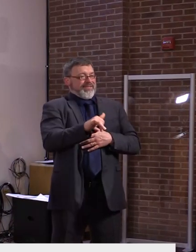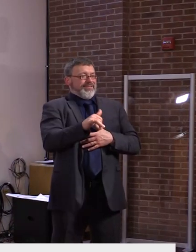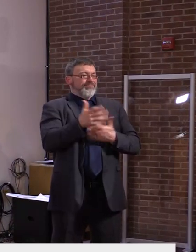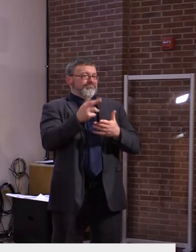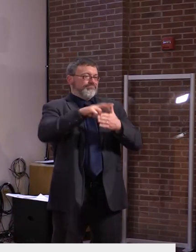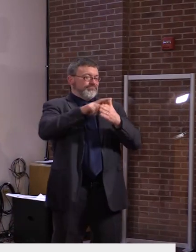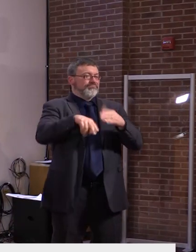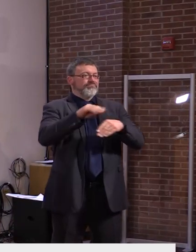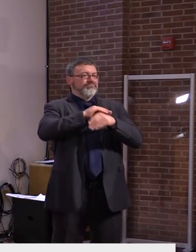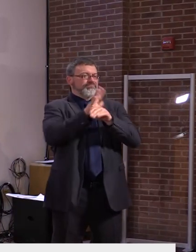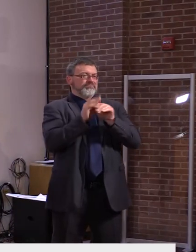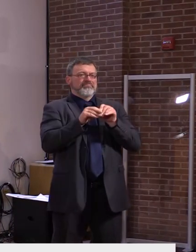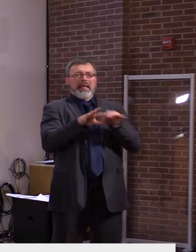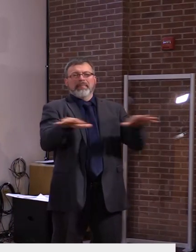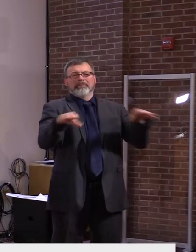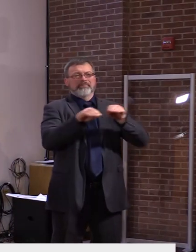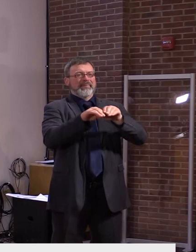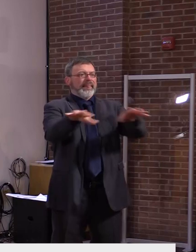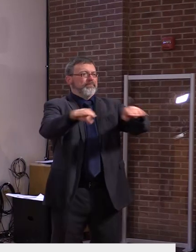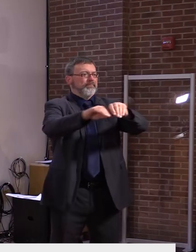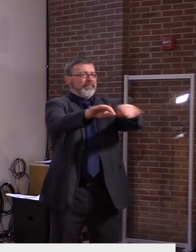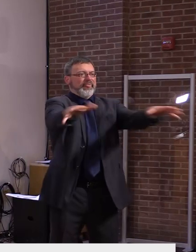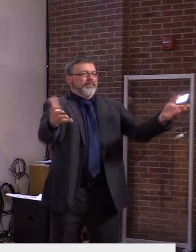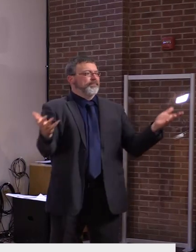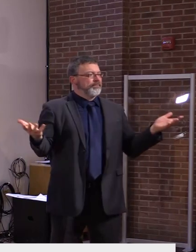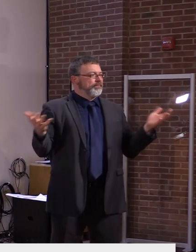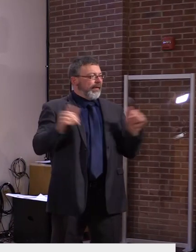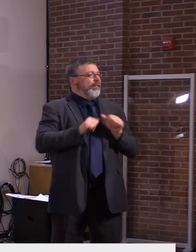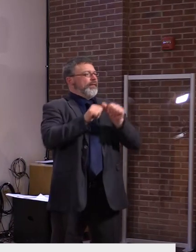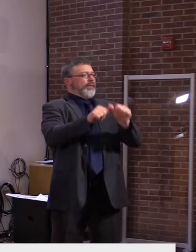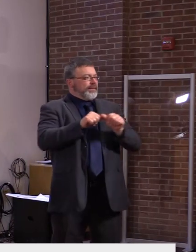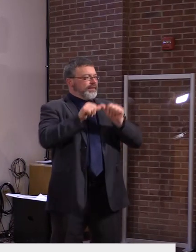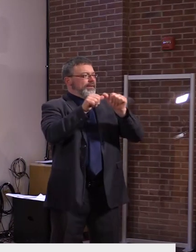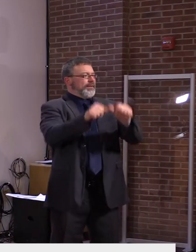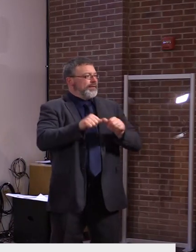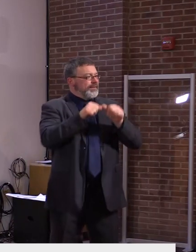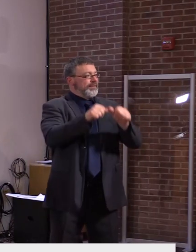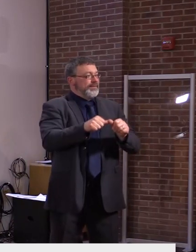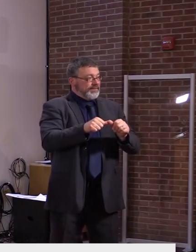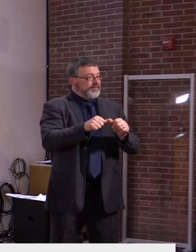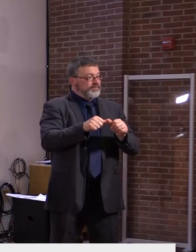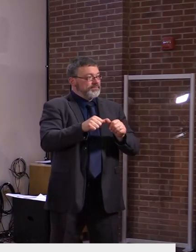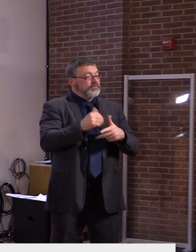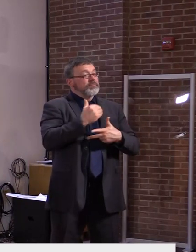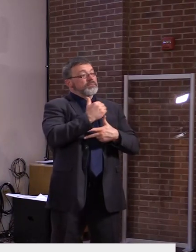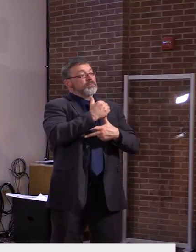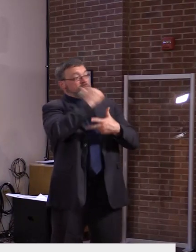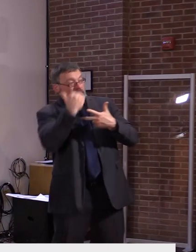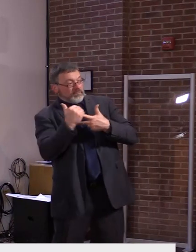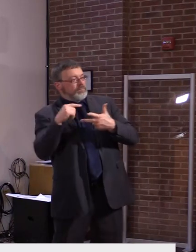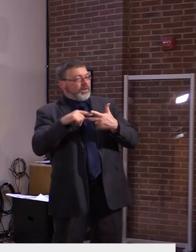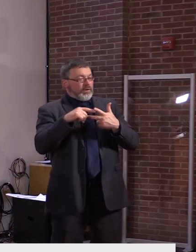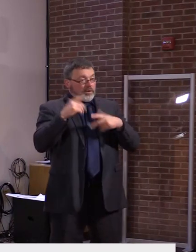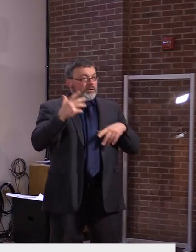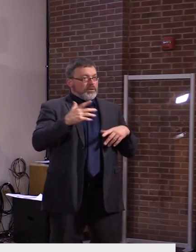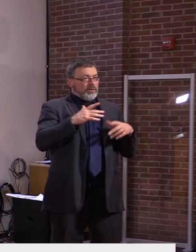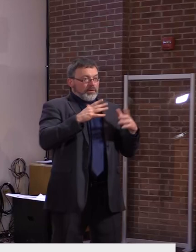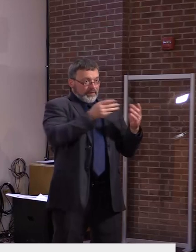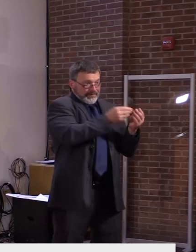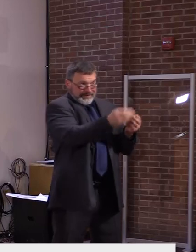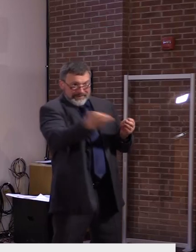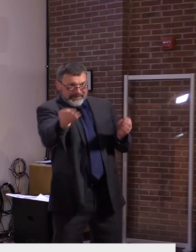endangering people who are at risk. Two, contact tracing is still considered a successful strategy to